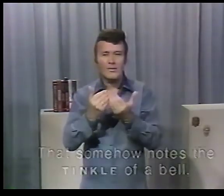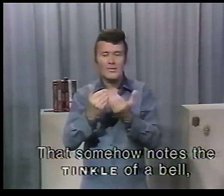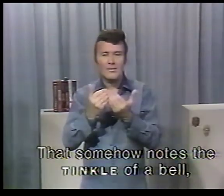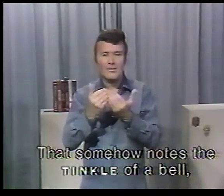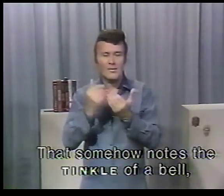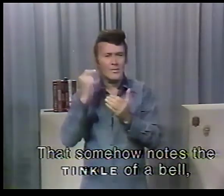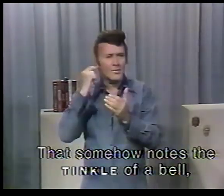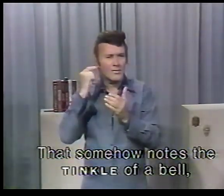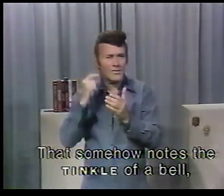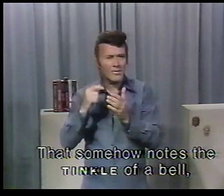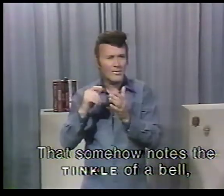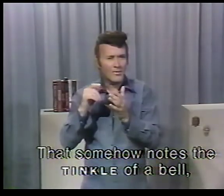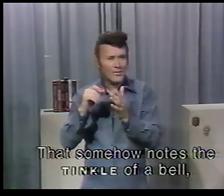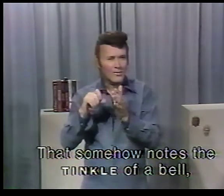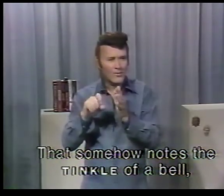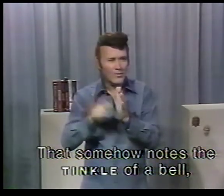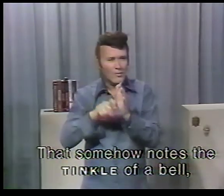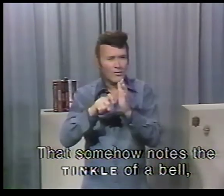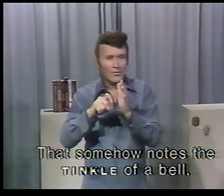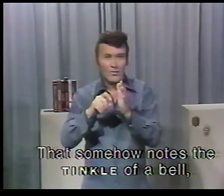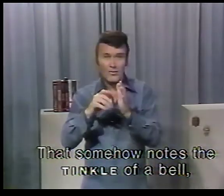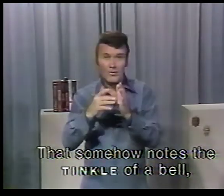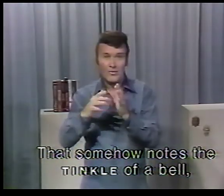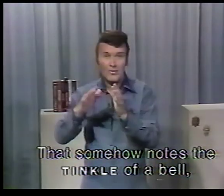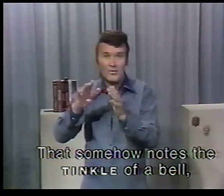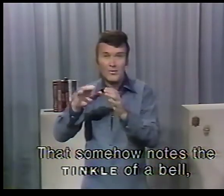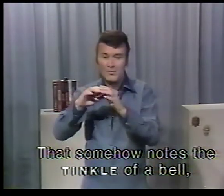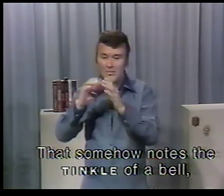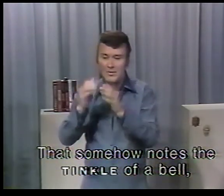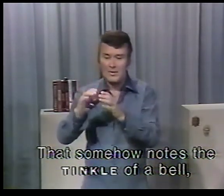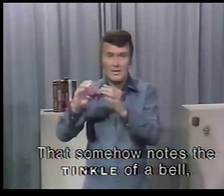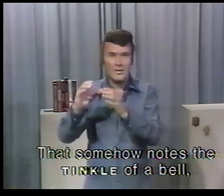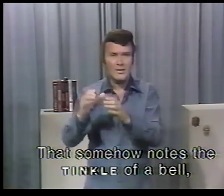that somehow notes the tinkle of a bell,